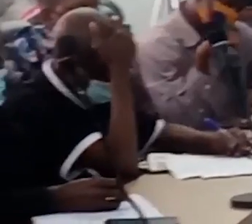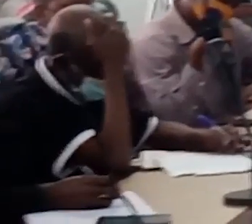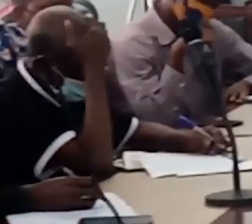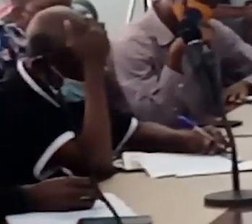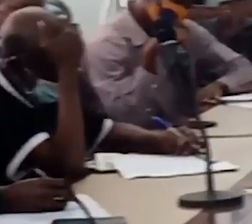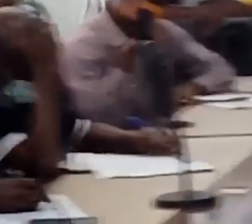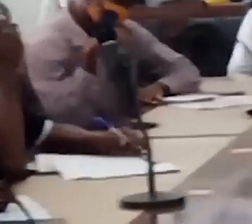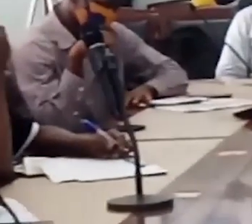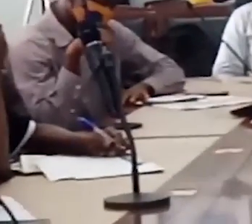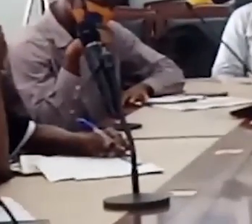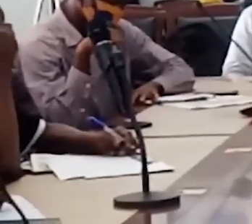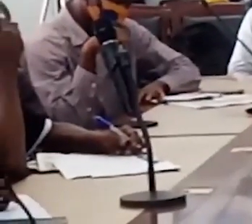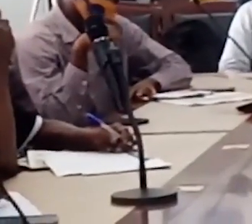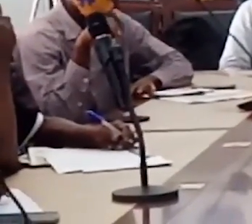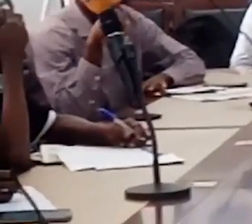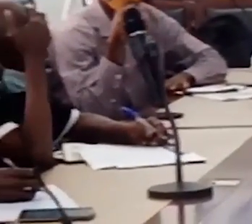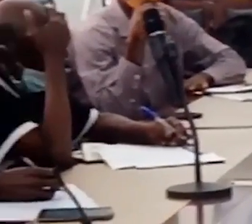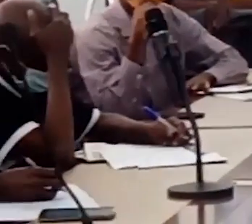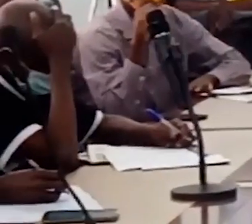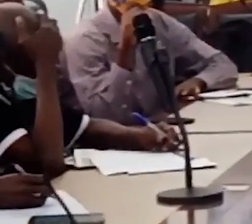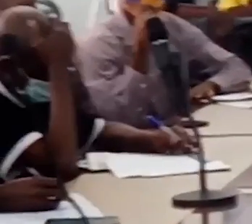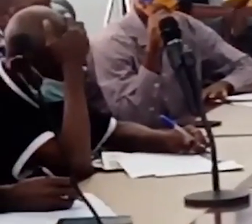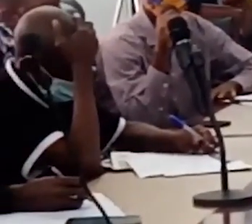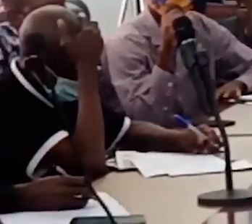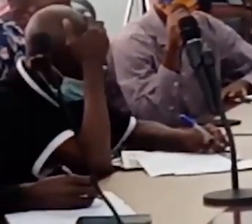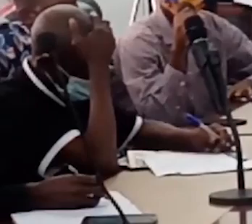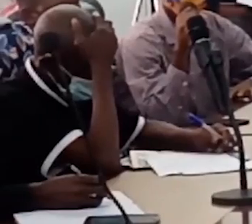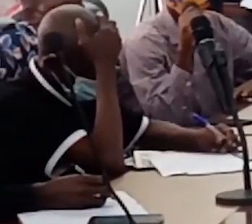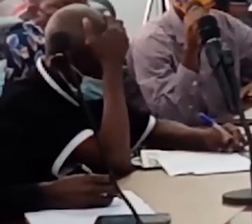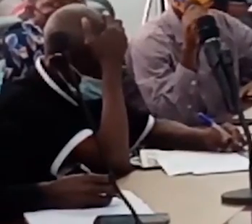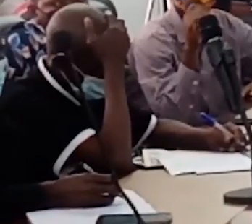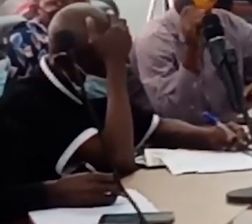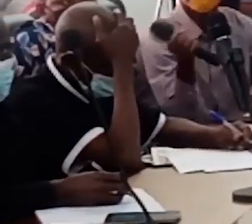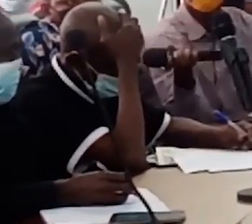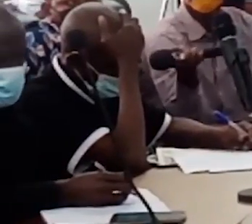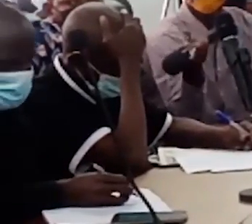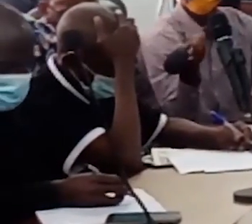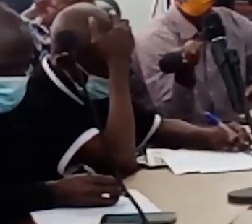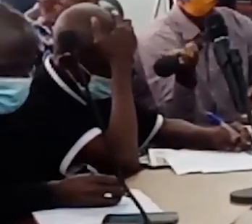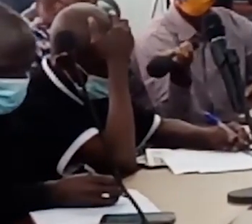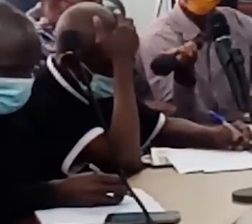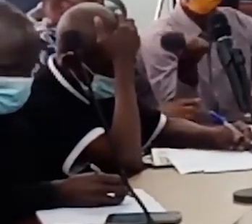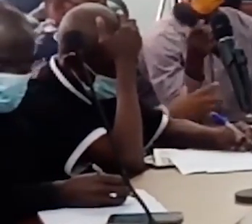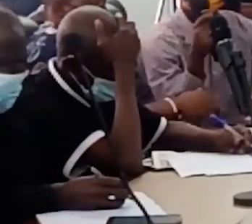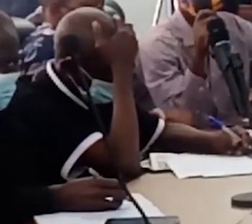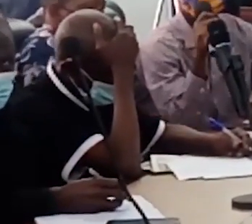can find the outburst of the epidemic. Thank you.